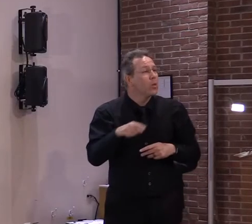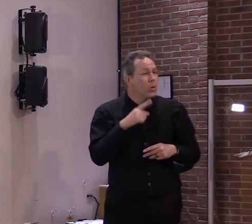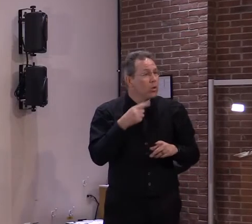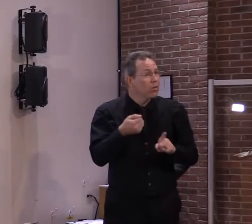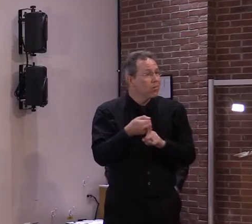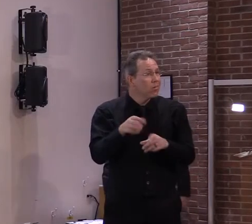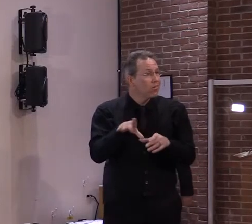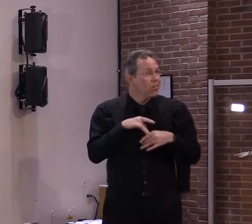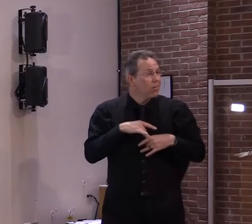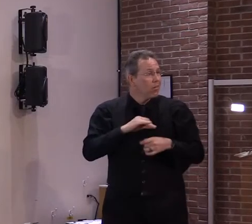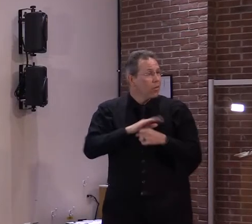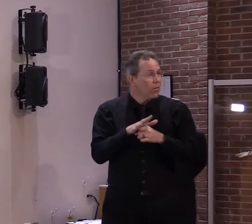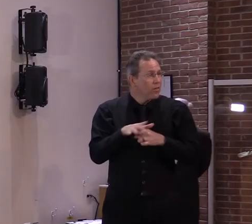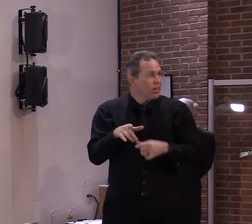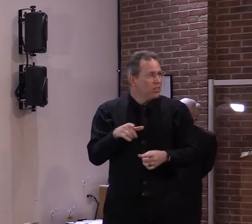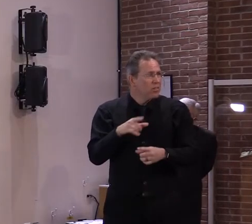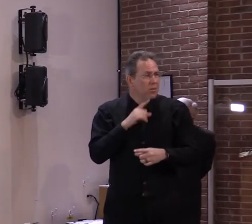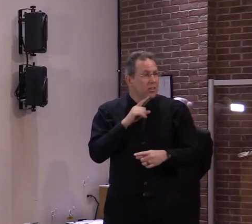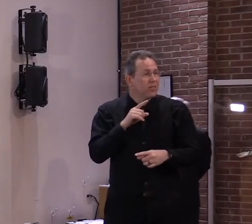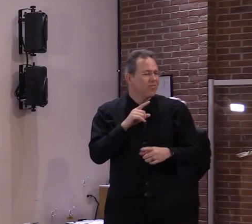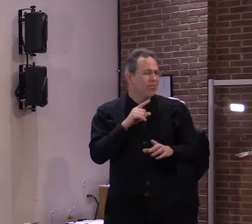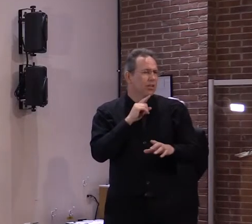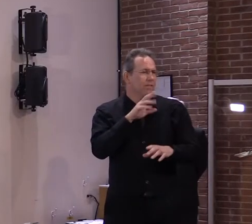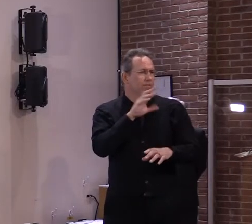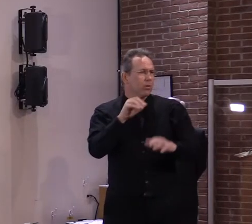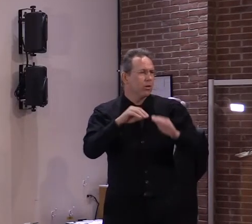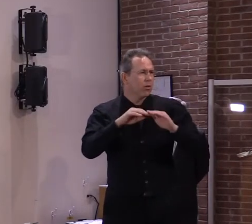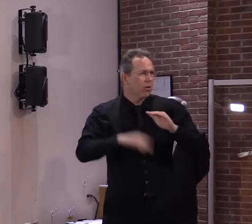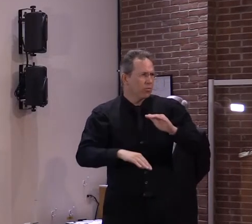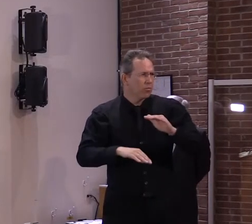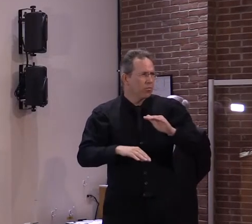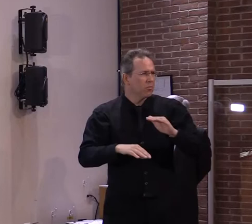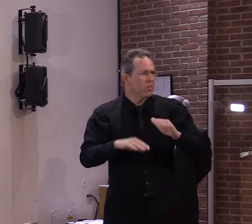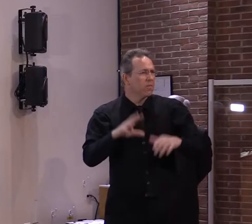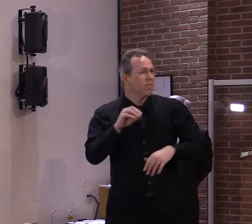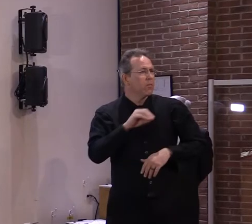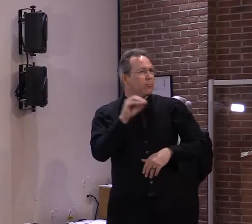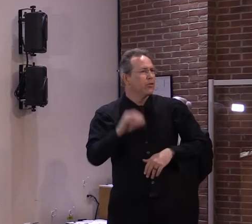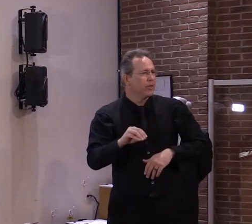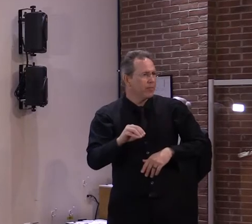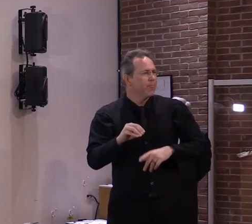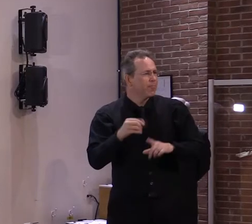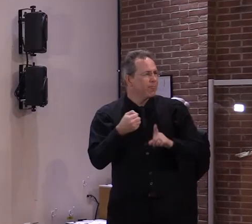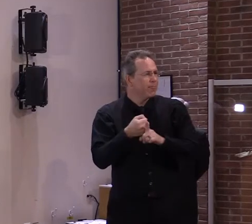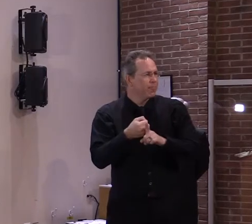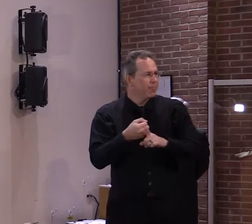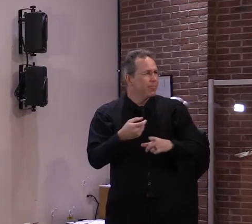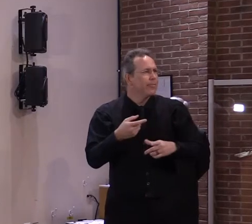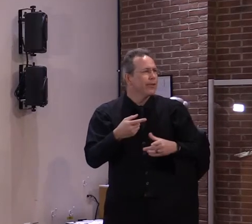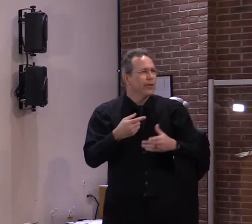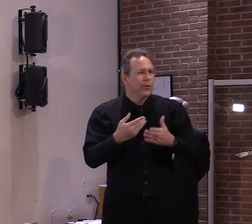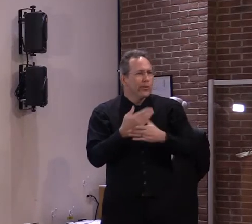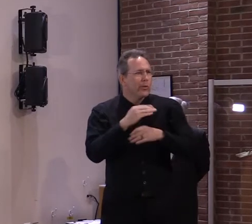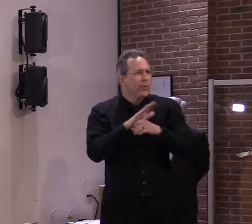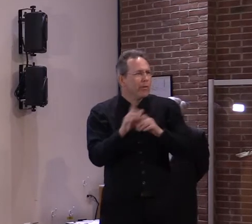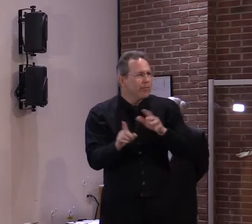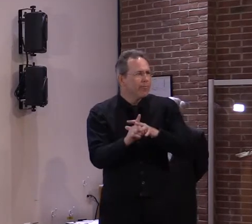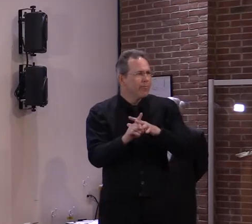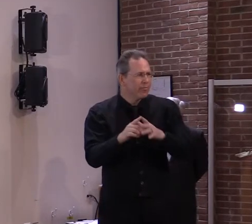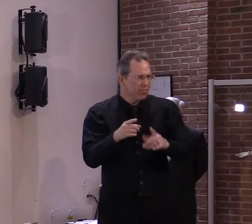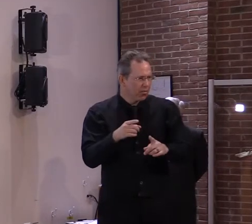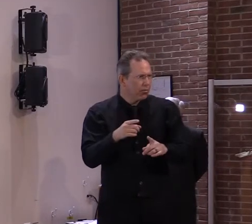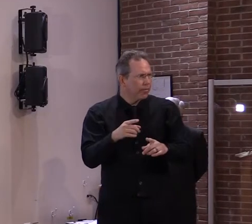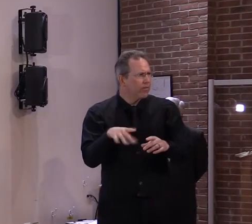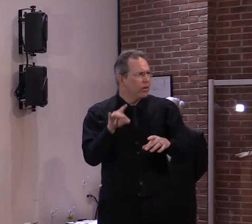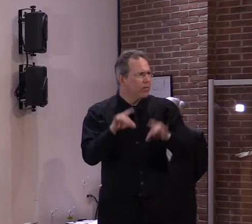40, and we're not seeing a lot of harm coming to that group right now. So that's good news, and we'll just